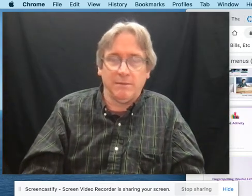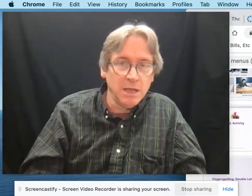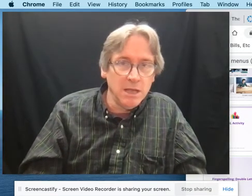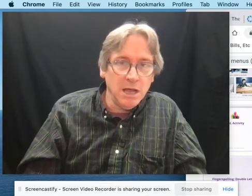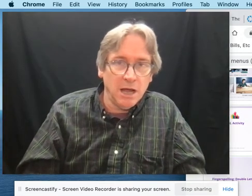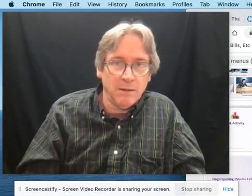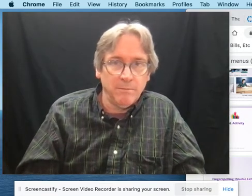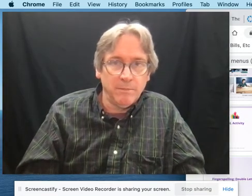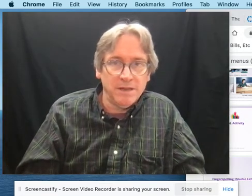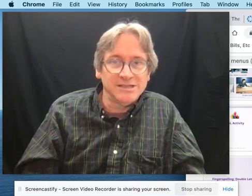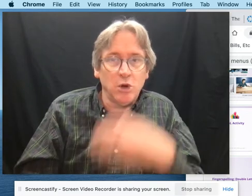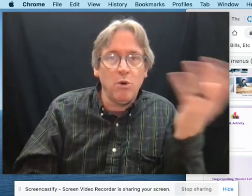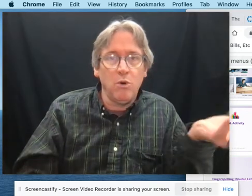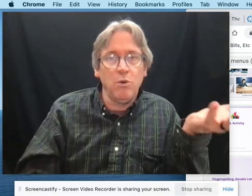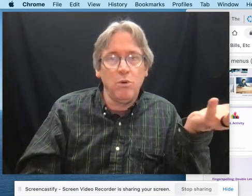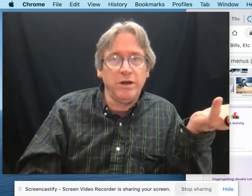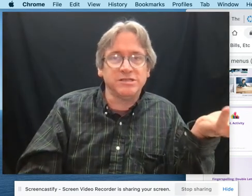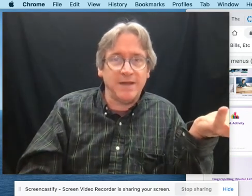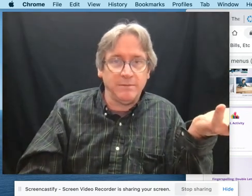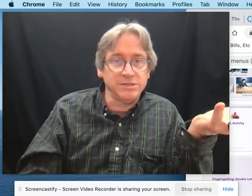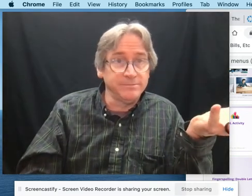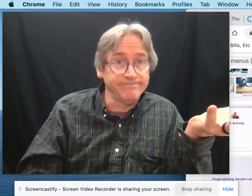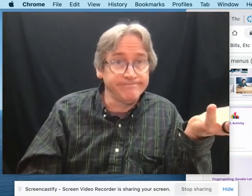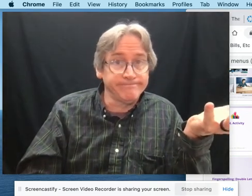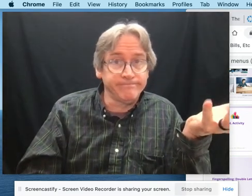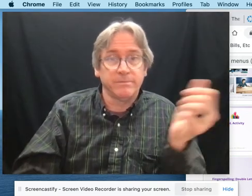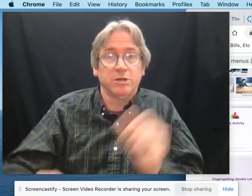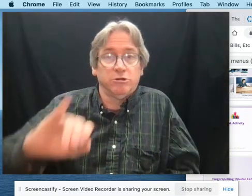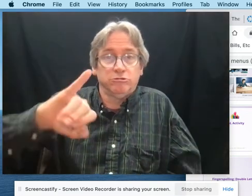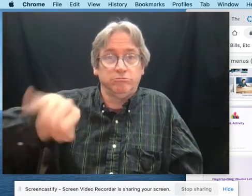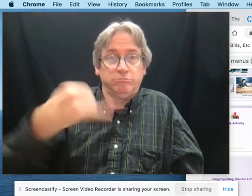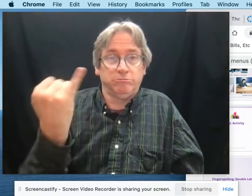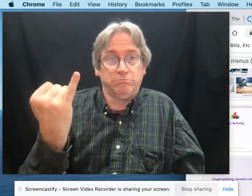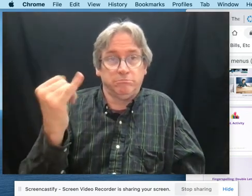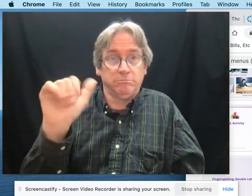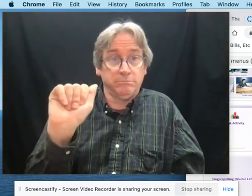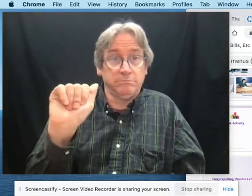Mozzarella. So here's some names.